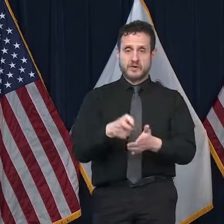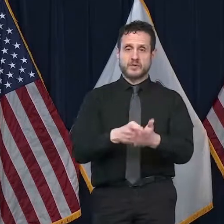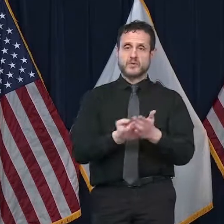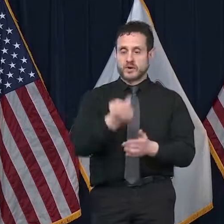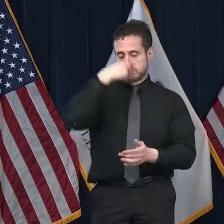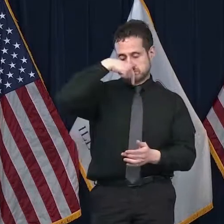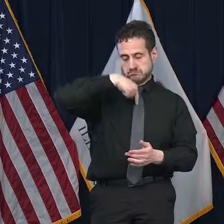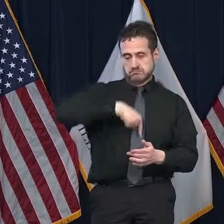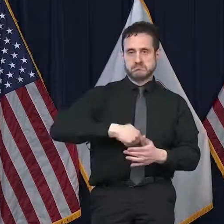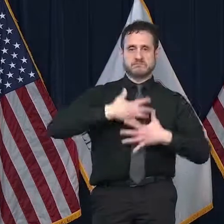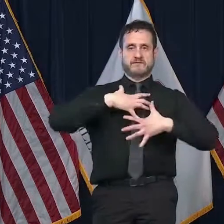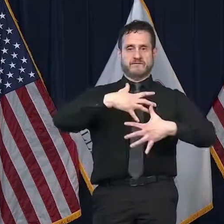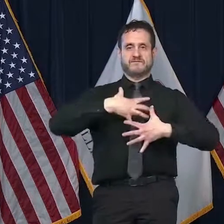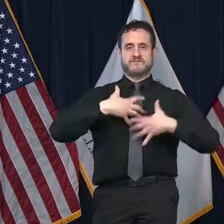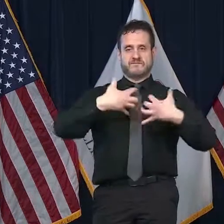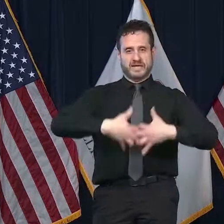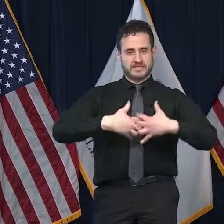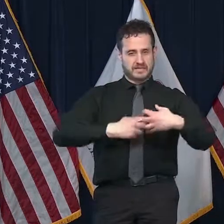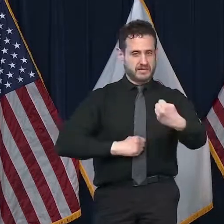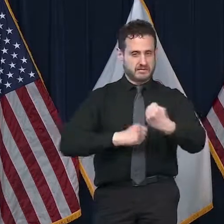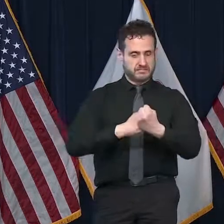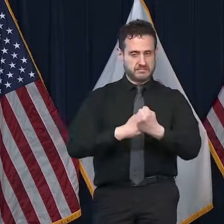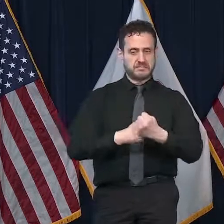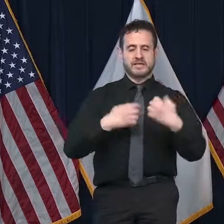ventilators. Today,